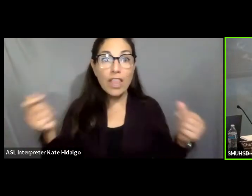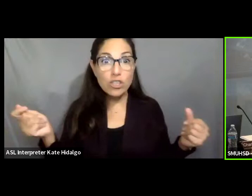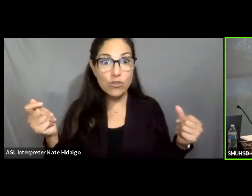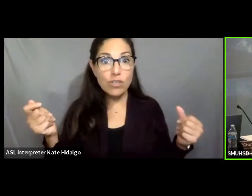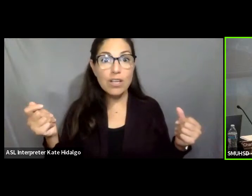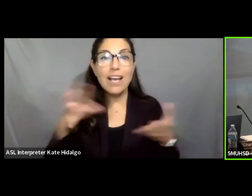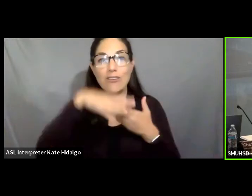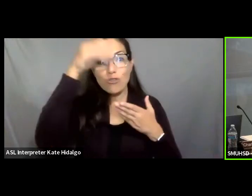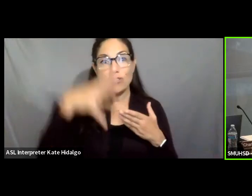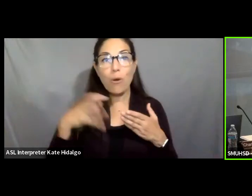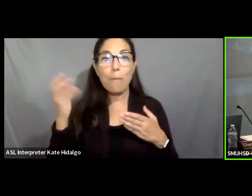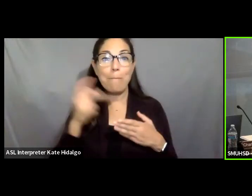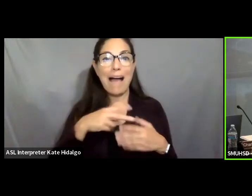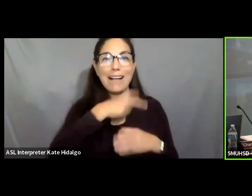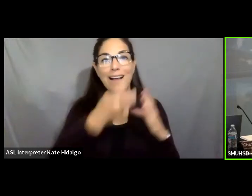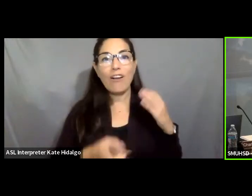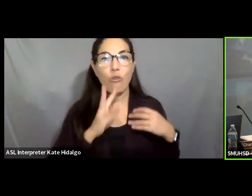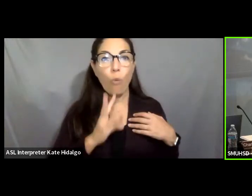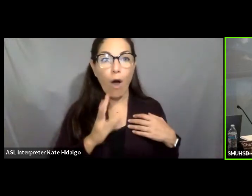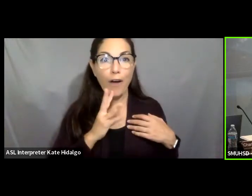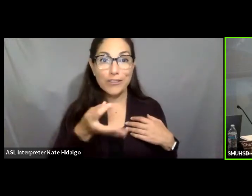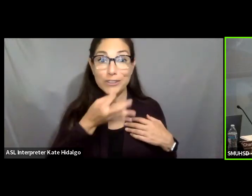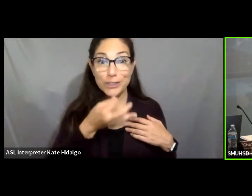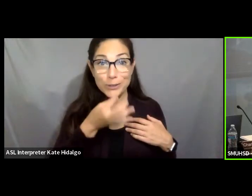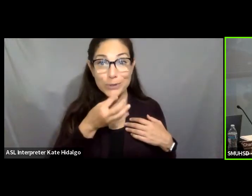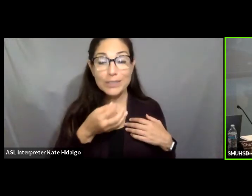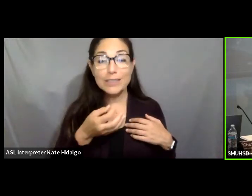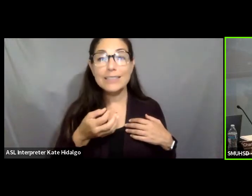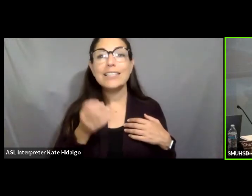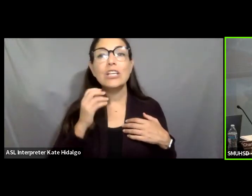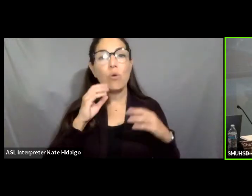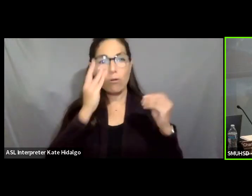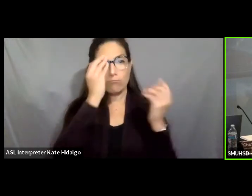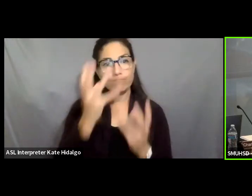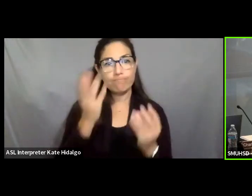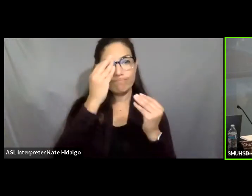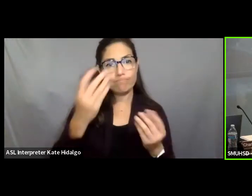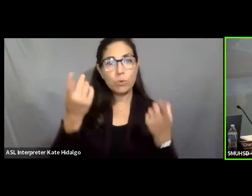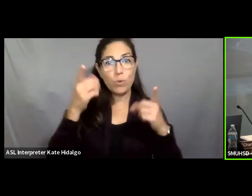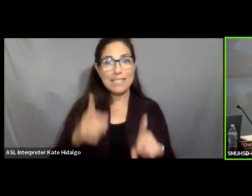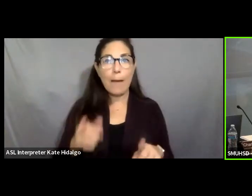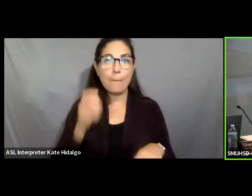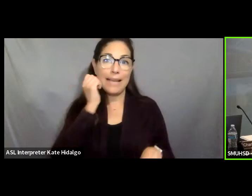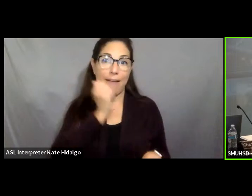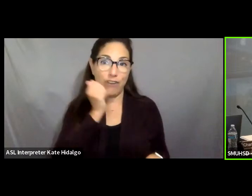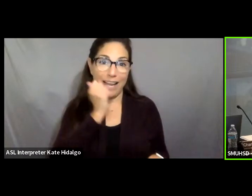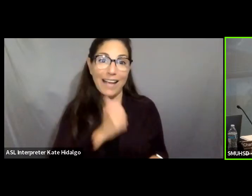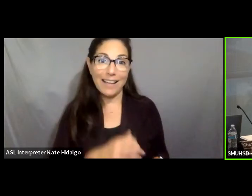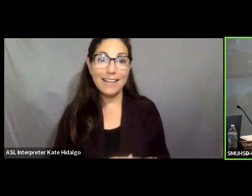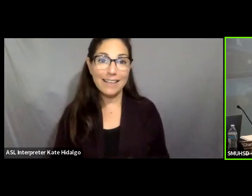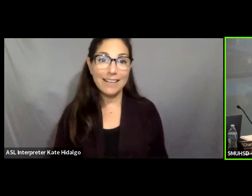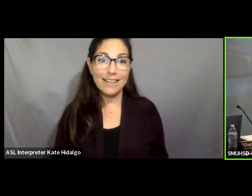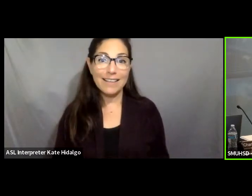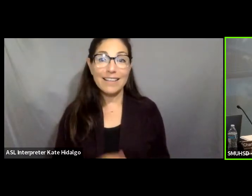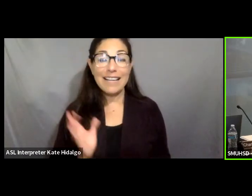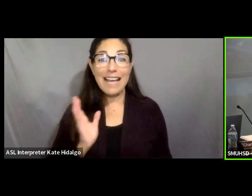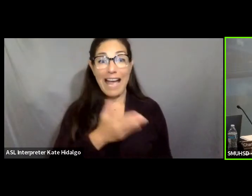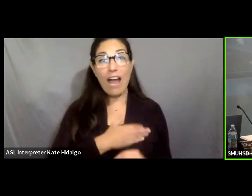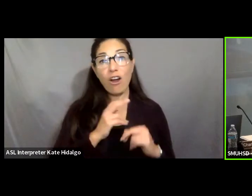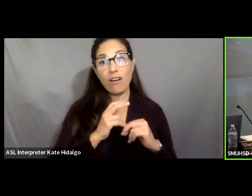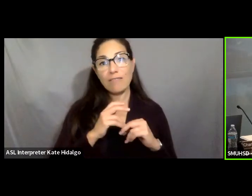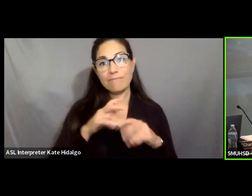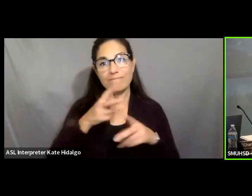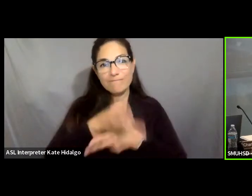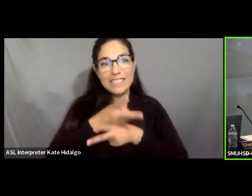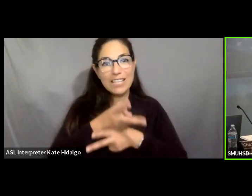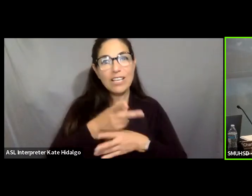return to the water as soon as possible. And we will keep the community updated daily. So our facilities department